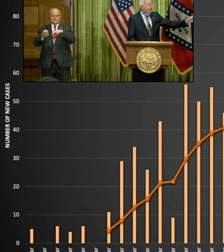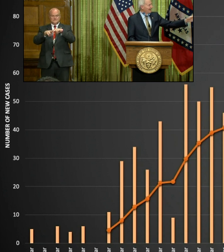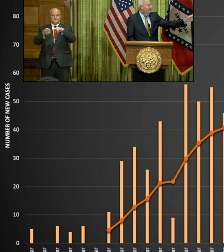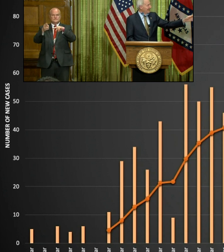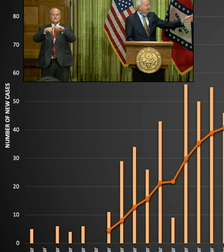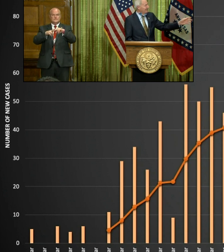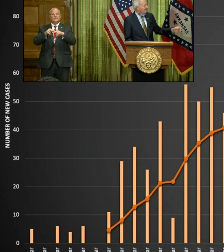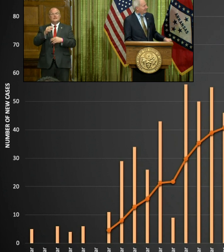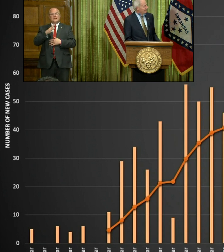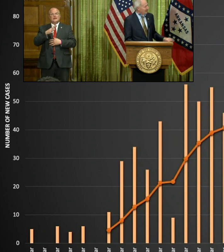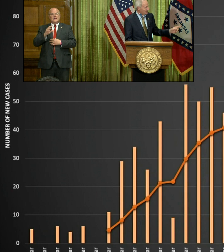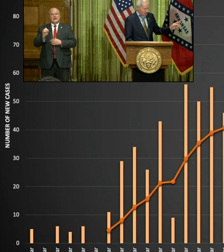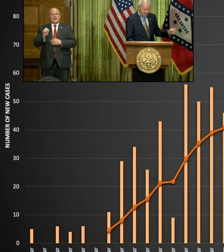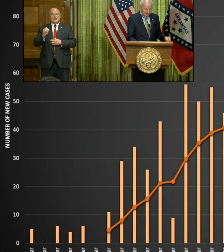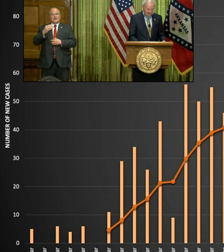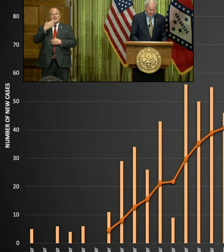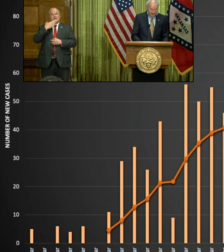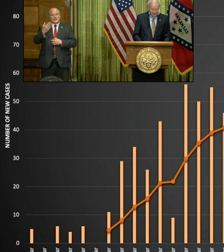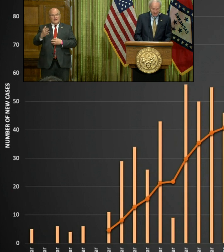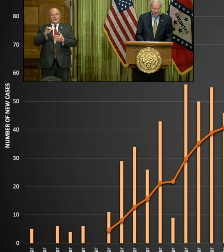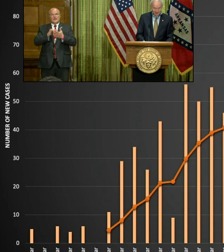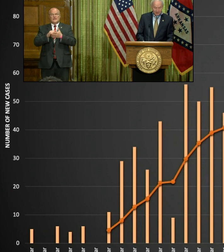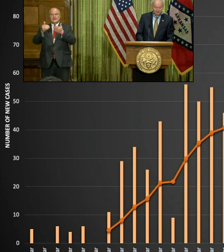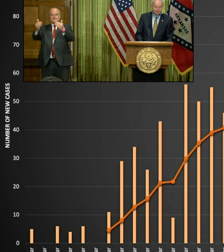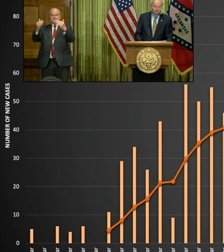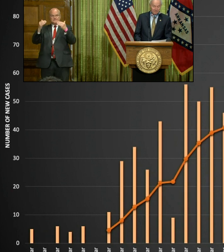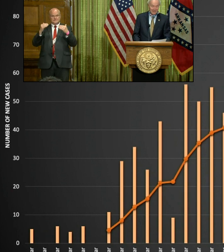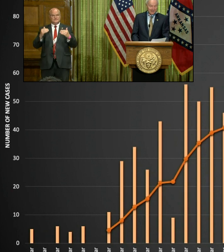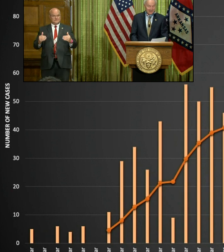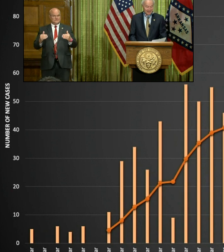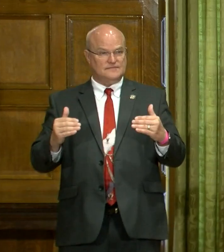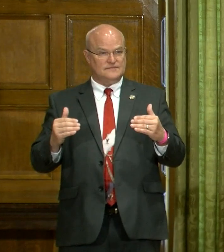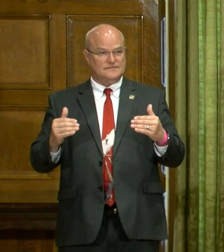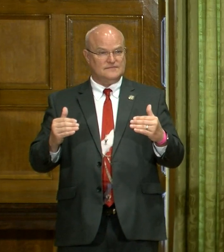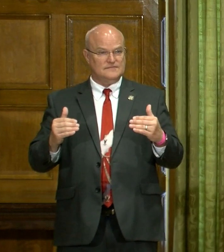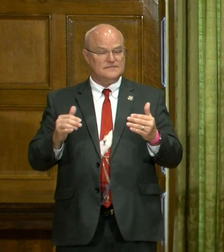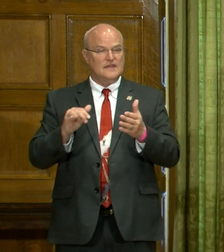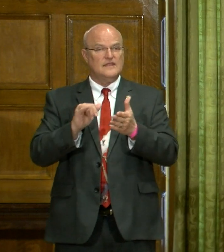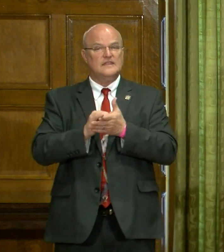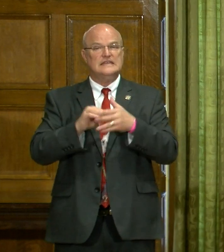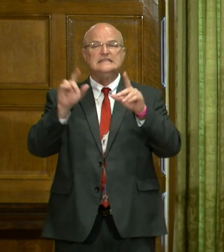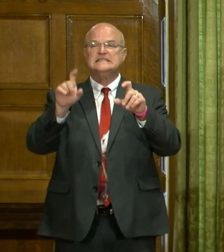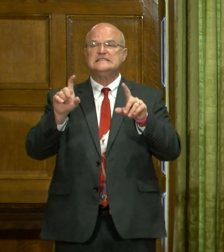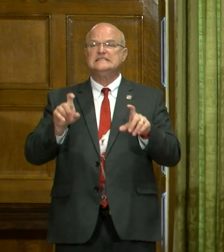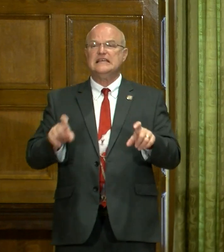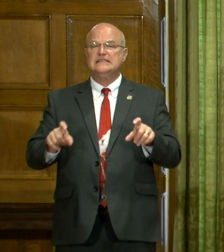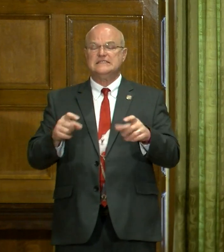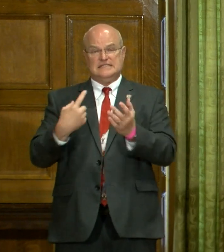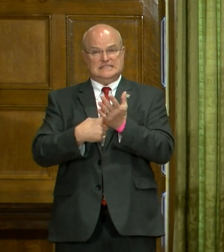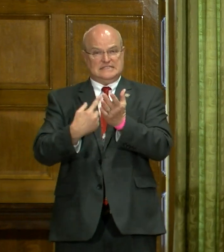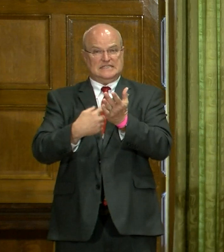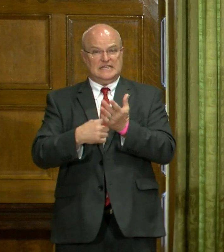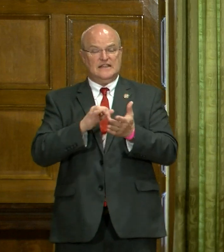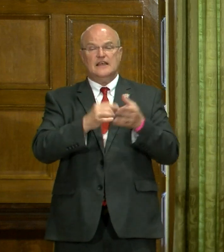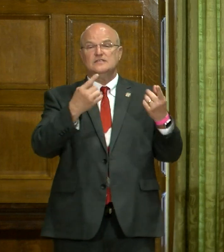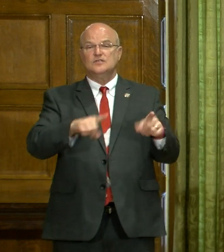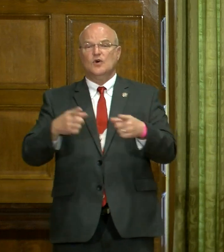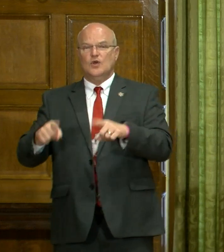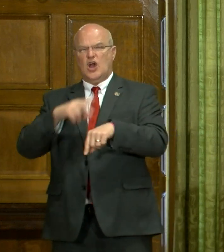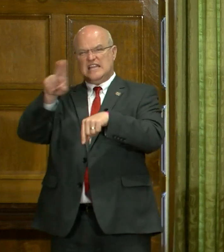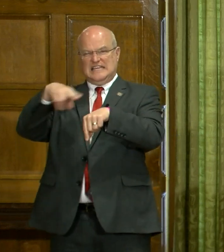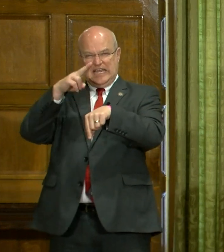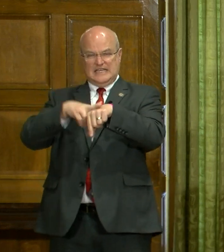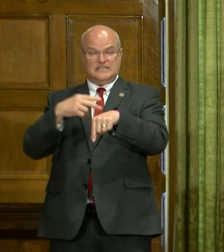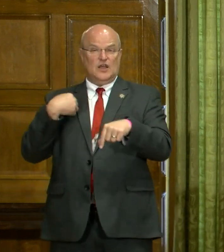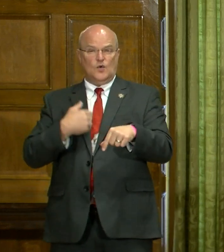up. And thank you. And that leads me to the testing discussion that's going on